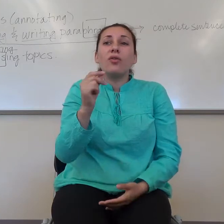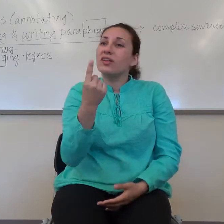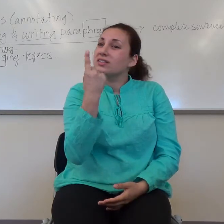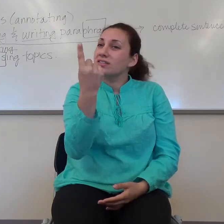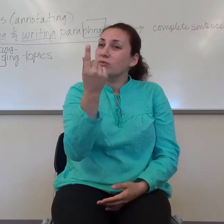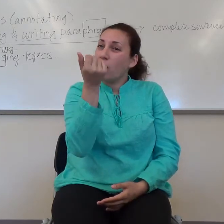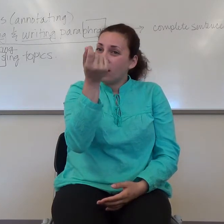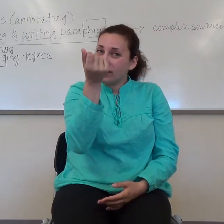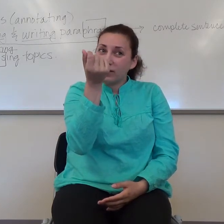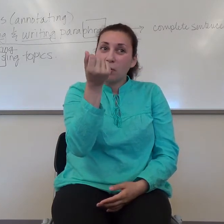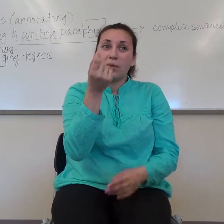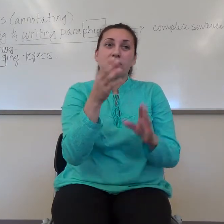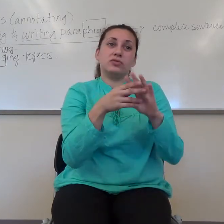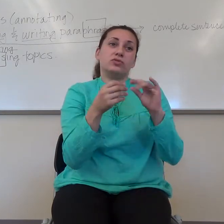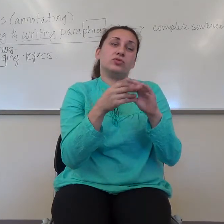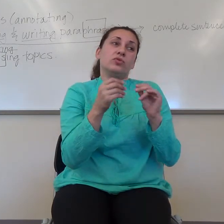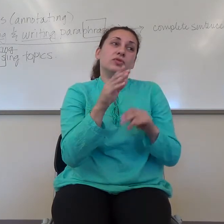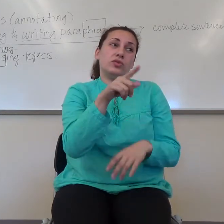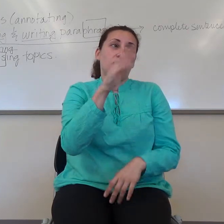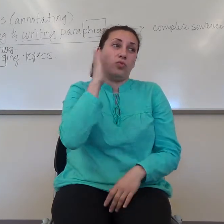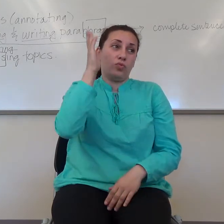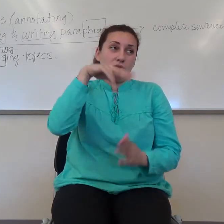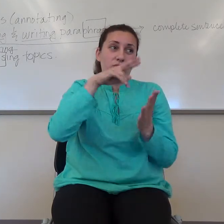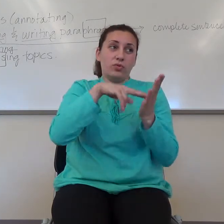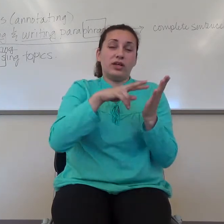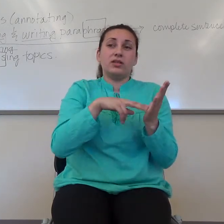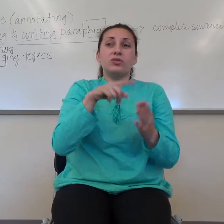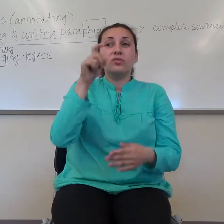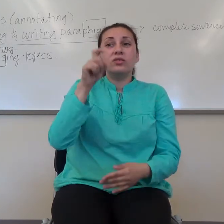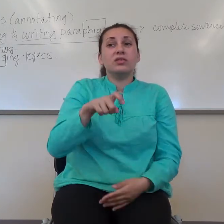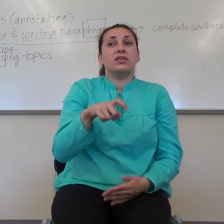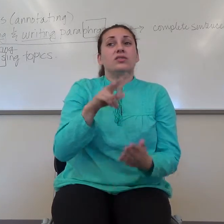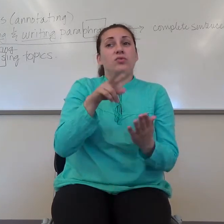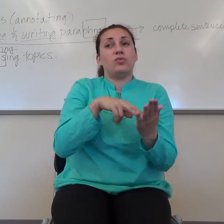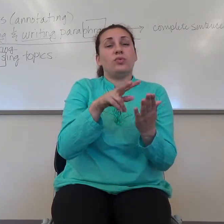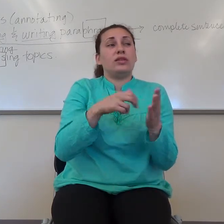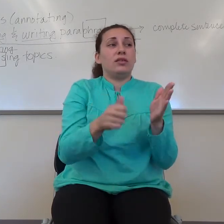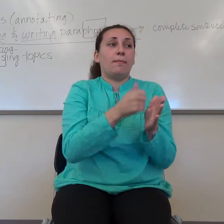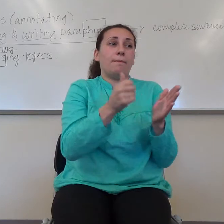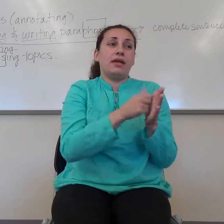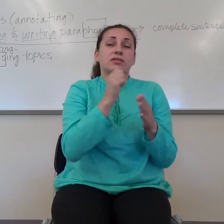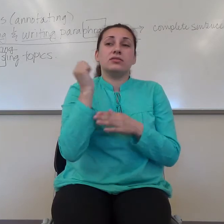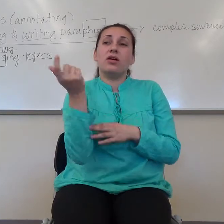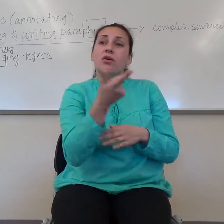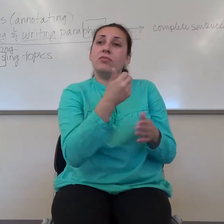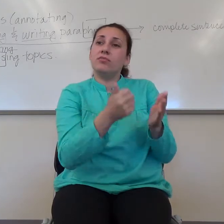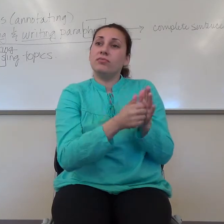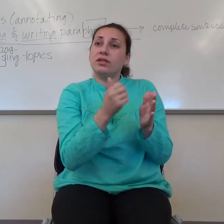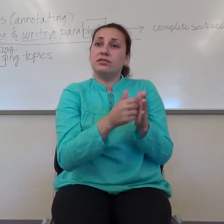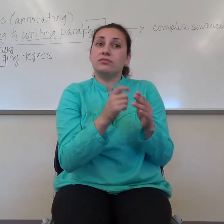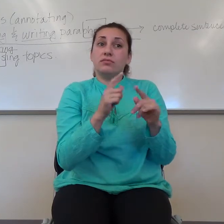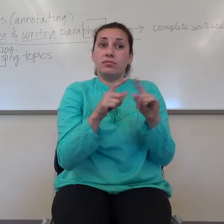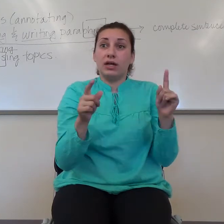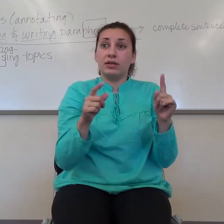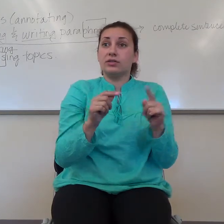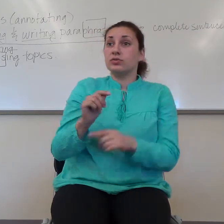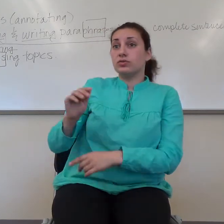bit of what you're going to read. You have to read those pages. Don't depend on this. But it is her summary